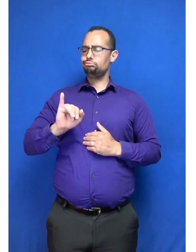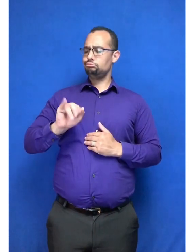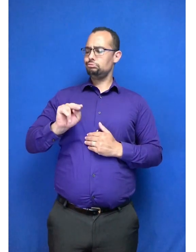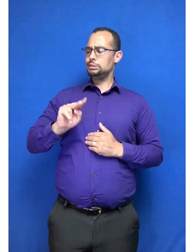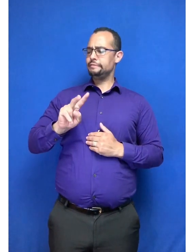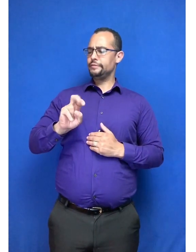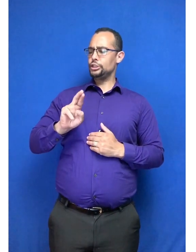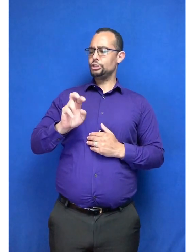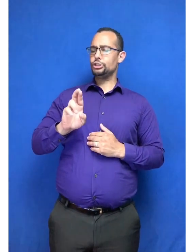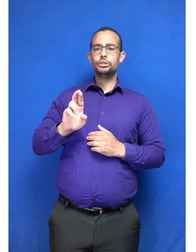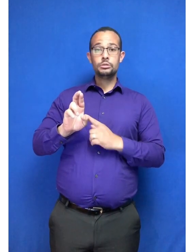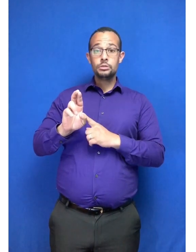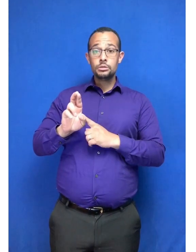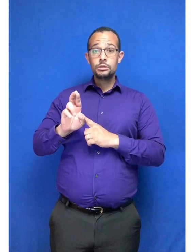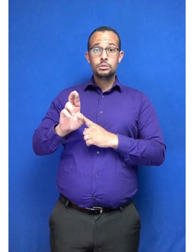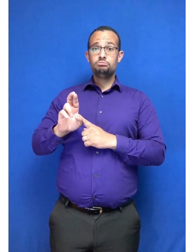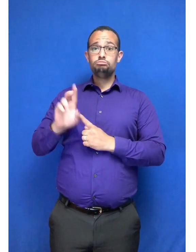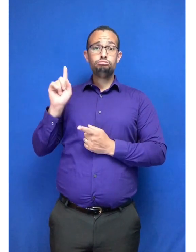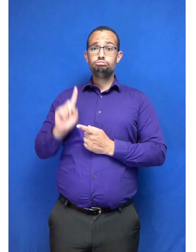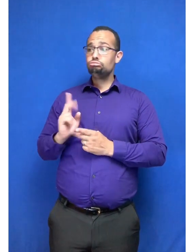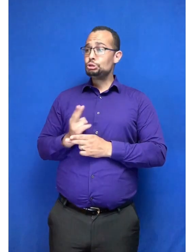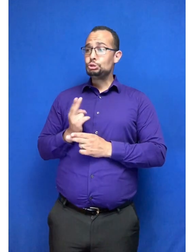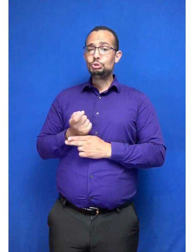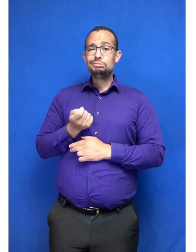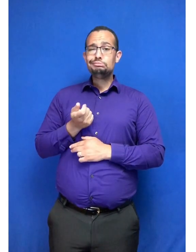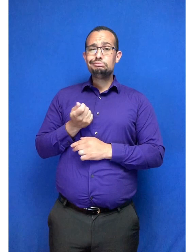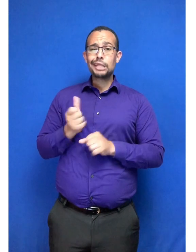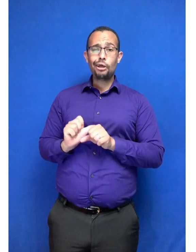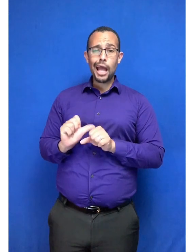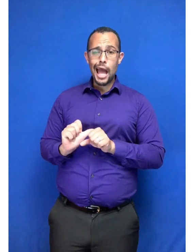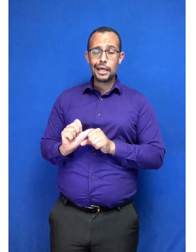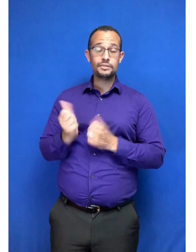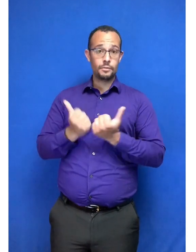your car and can run the refrigerator, lights, etc.